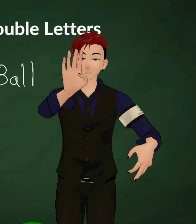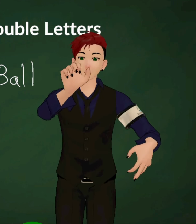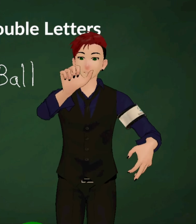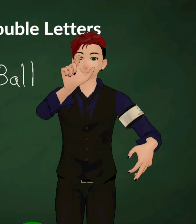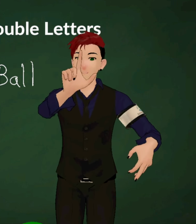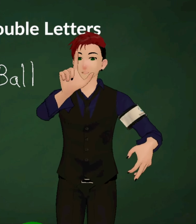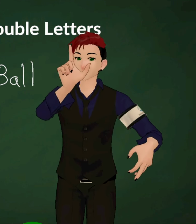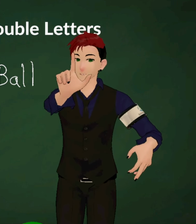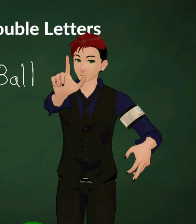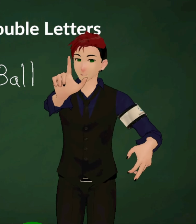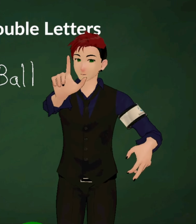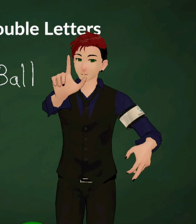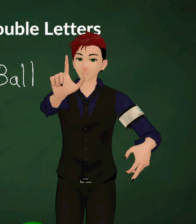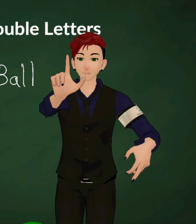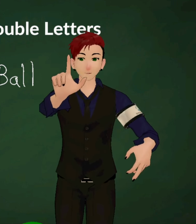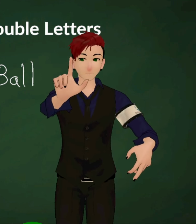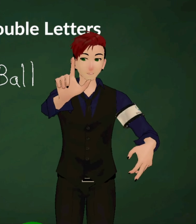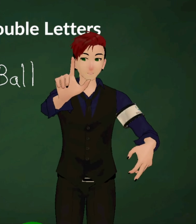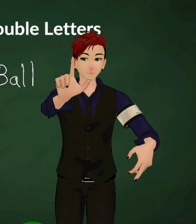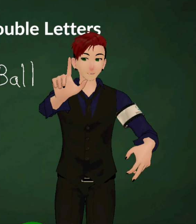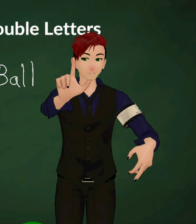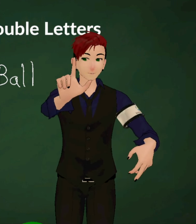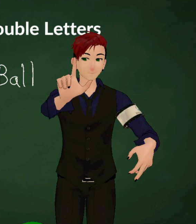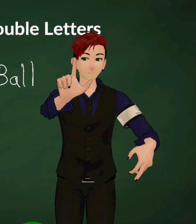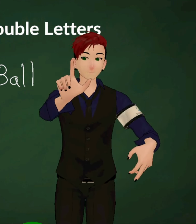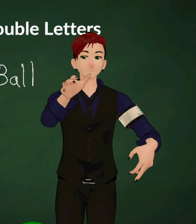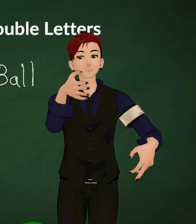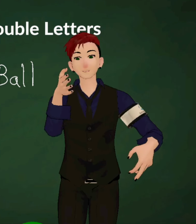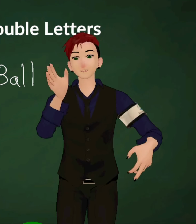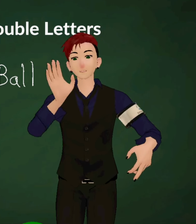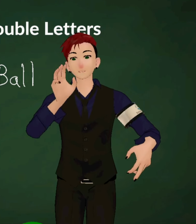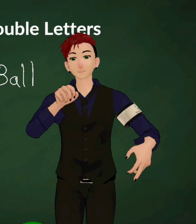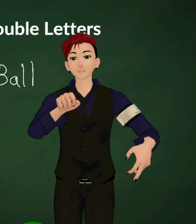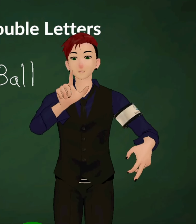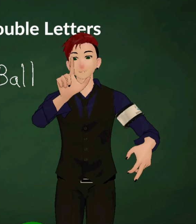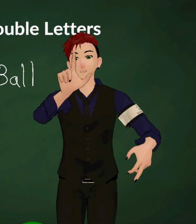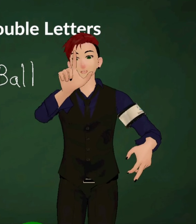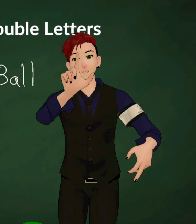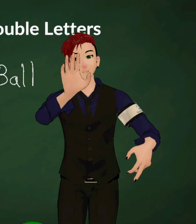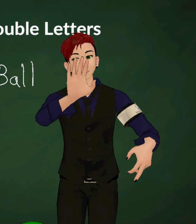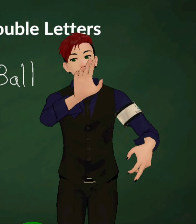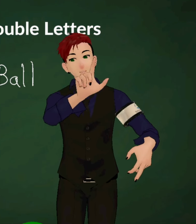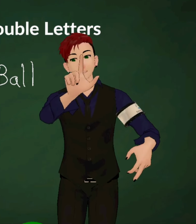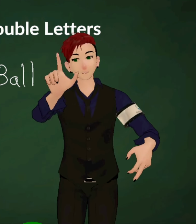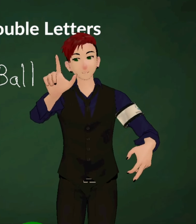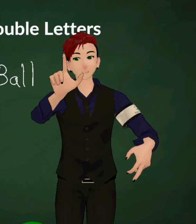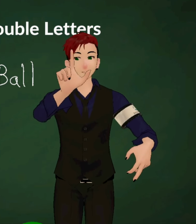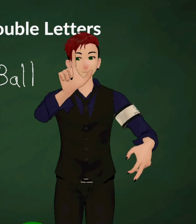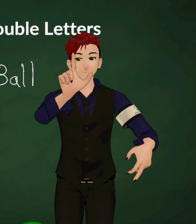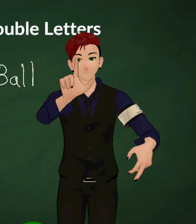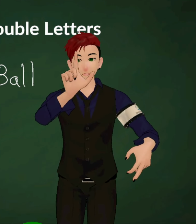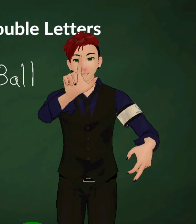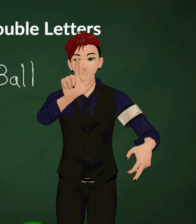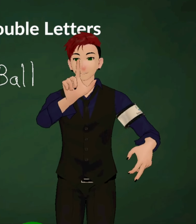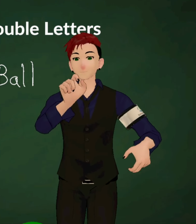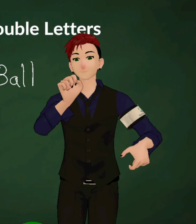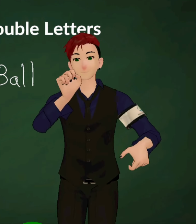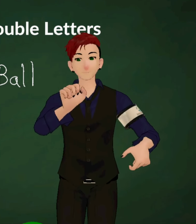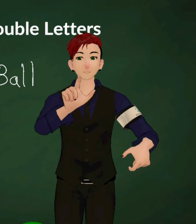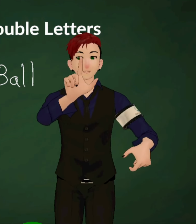or BALL, you bounce it. Now there is like you can drag, bounce, you